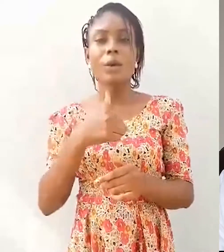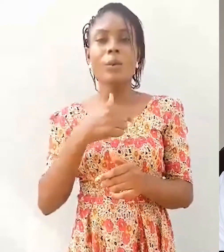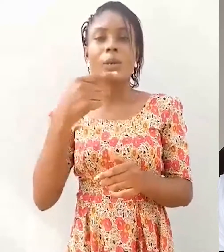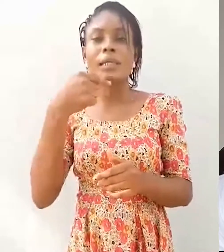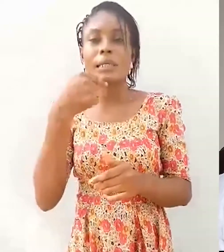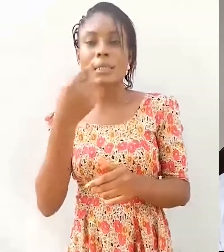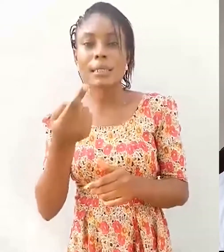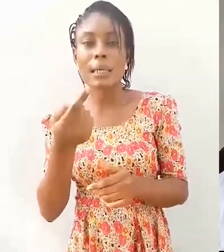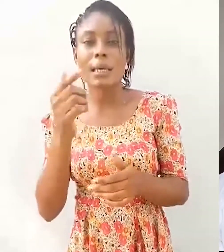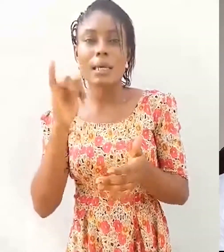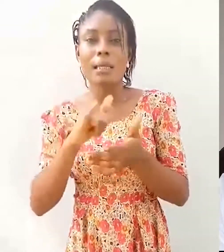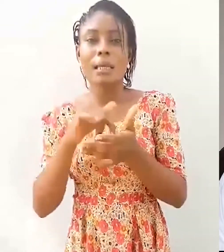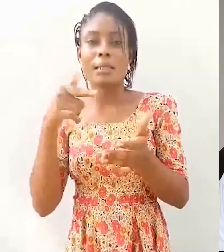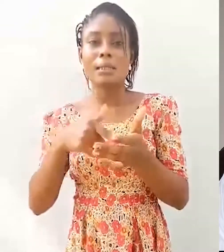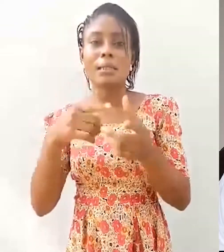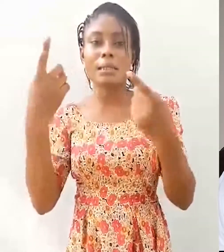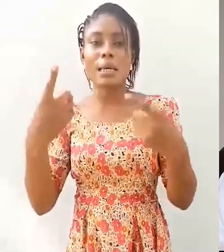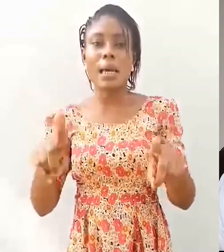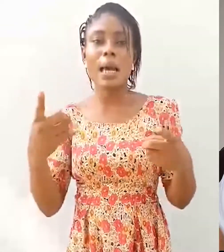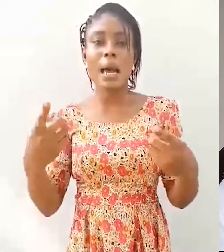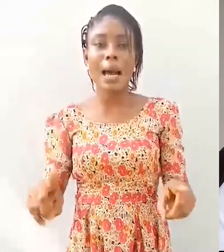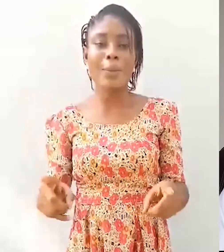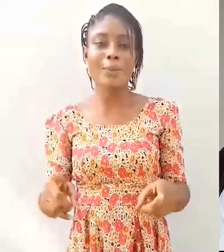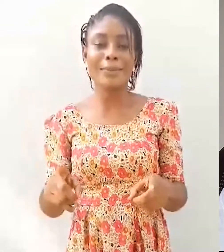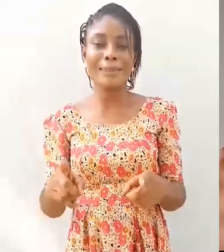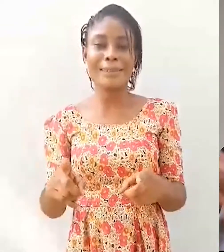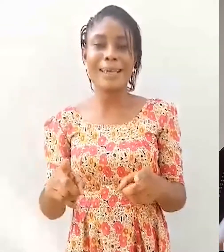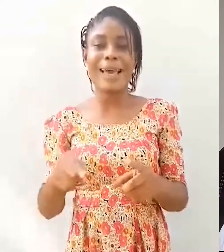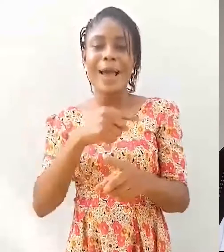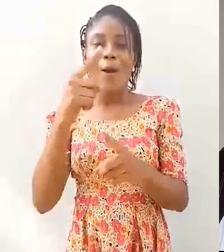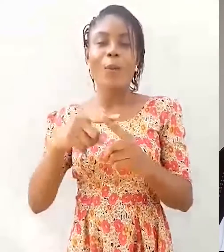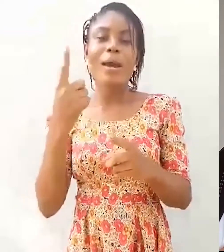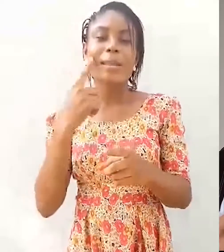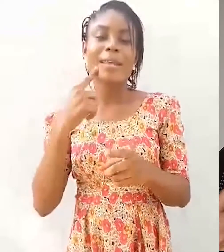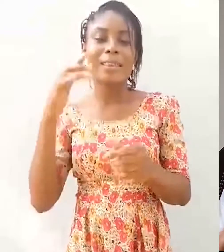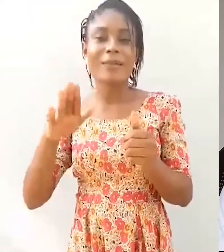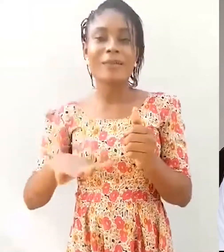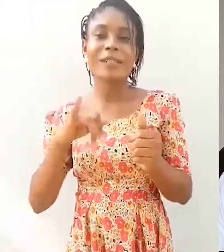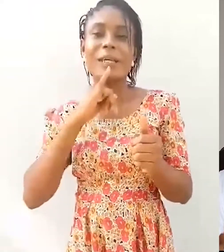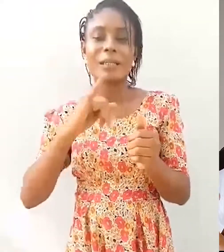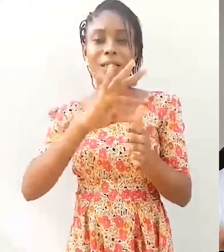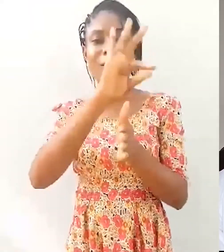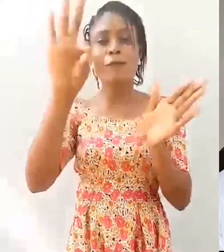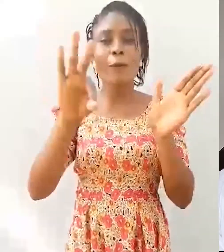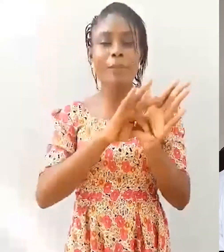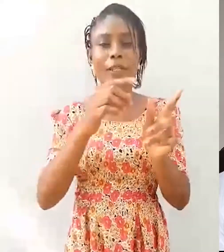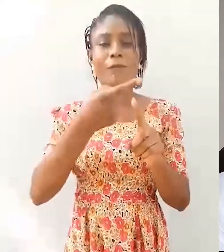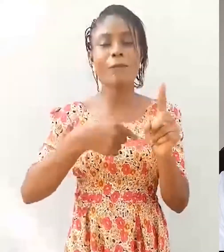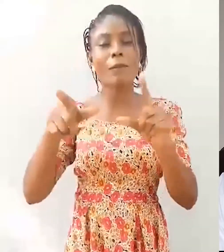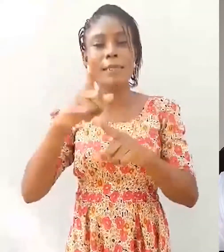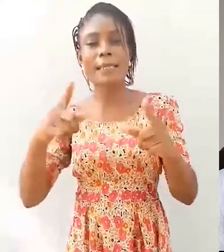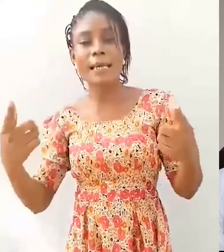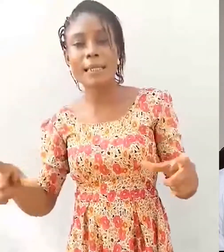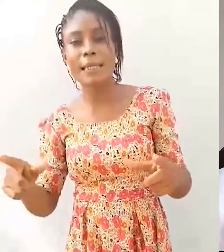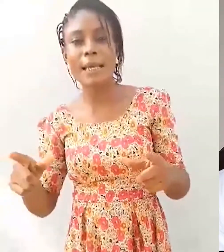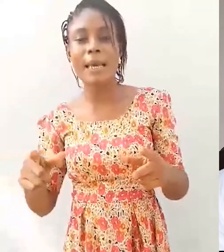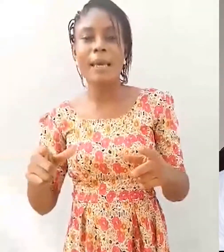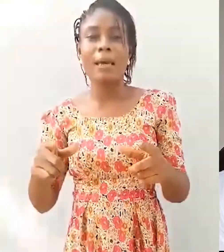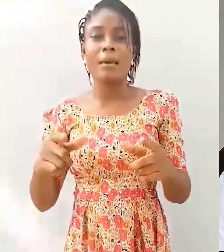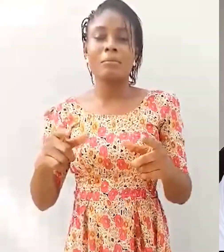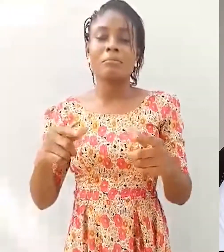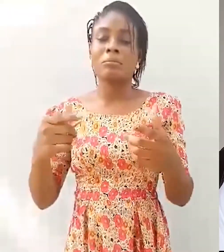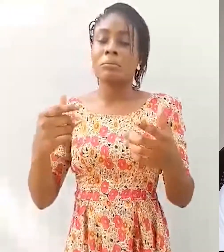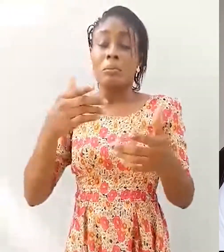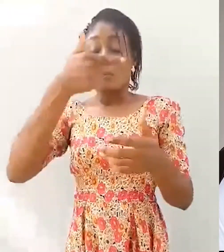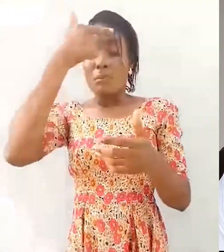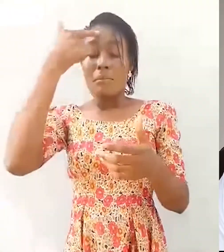when the deaf child is forbidden from signing, when the deaf child is forbidden from signing too, because the parents do not have the knowledge